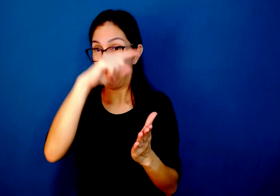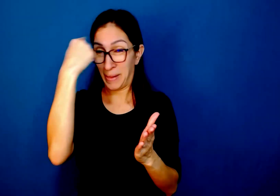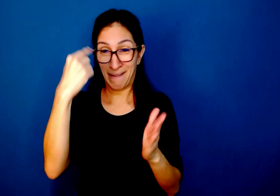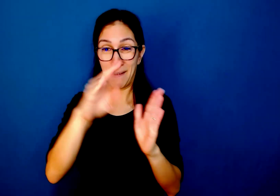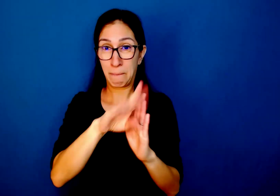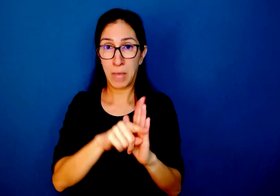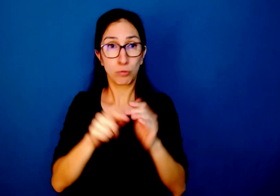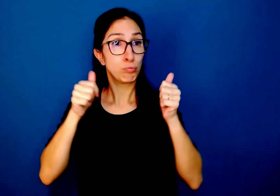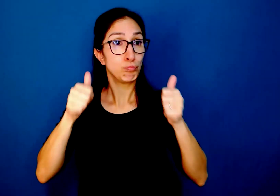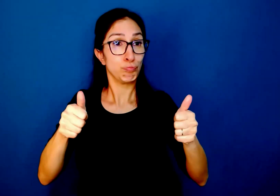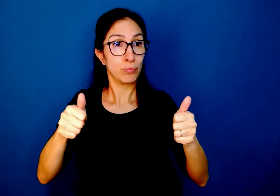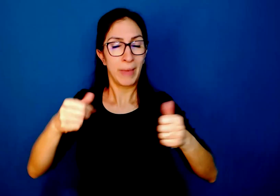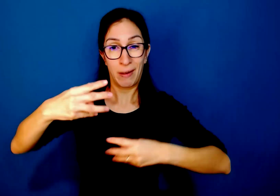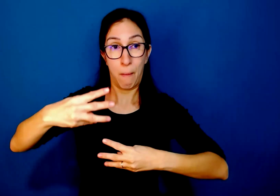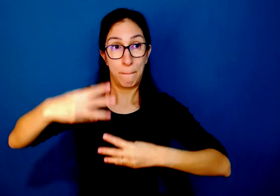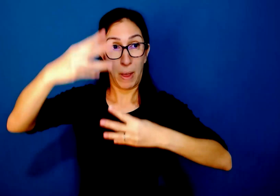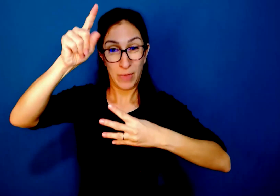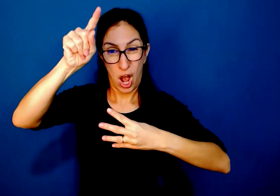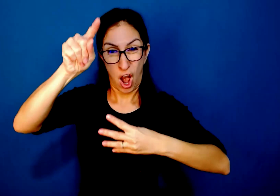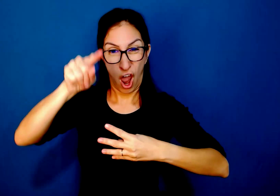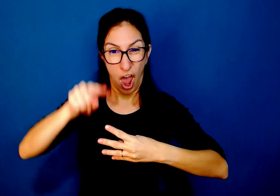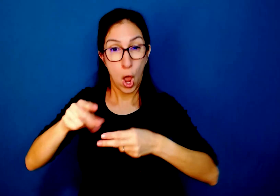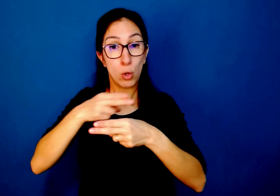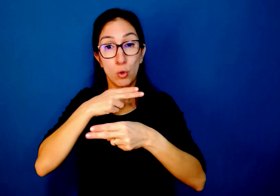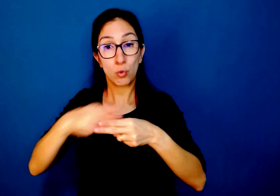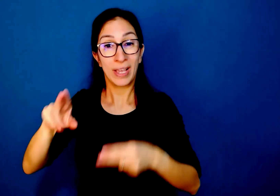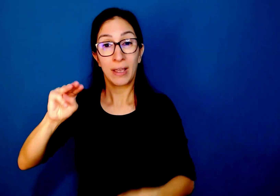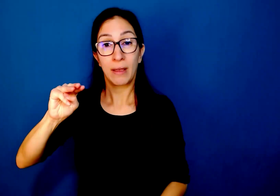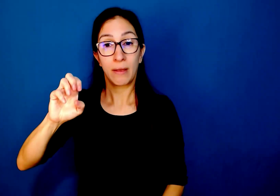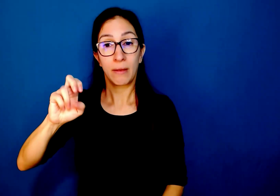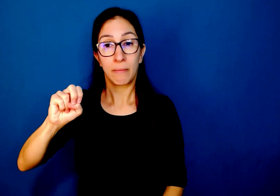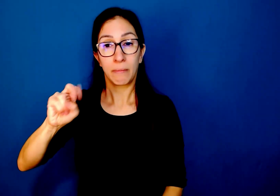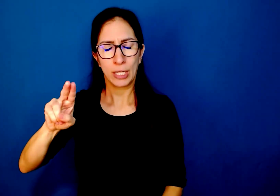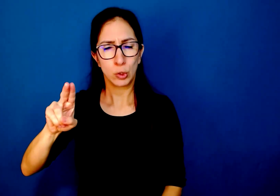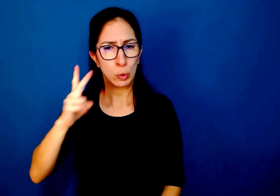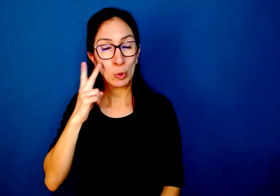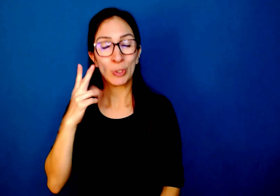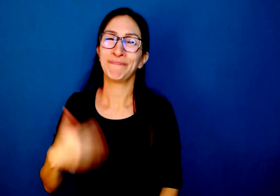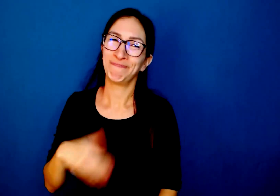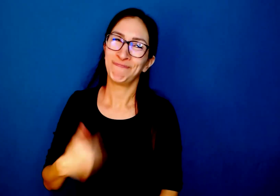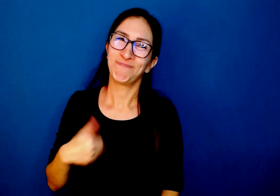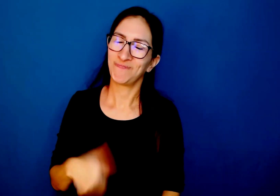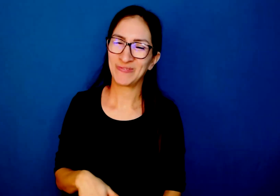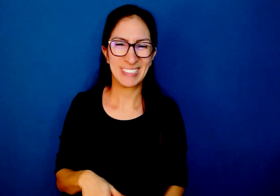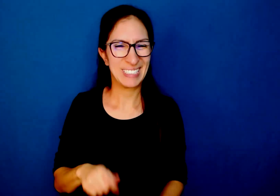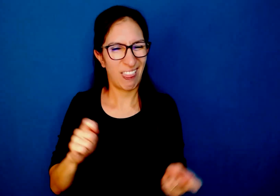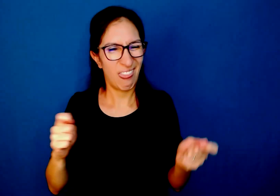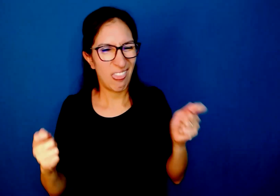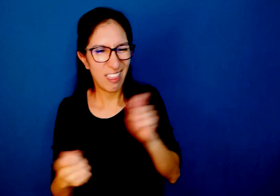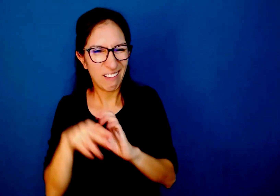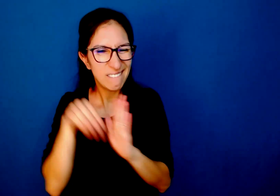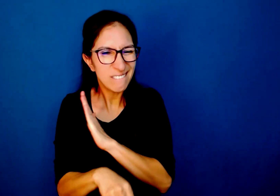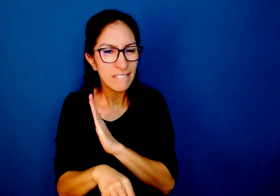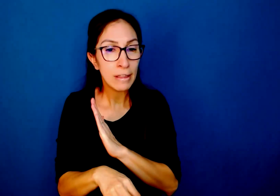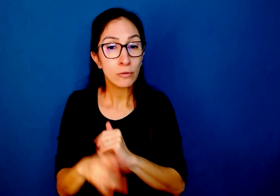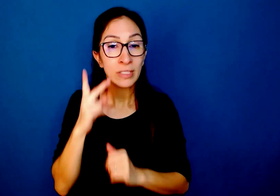But further down the page, the quick menu section is where we start to get into trouble. Look at the white text that says pigments